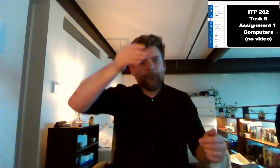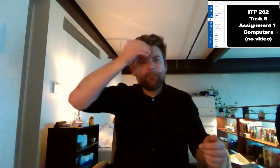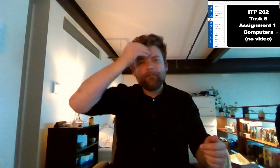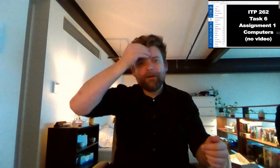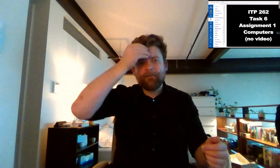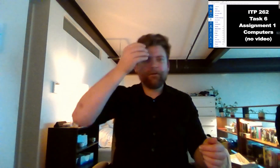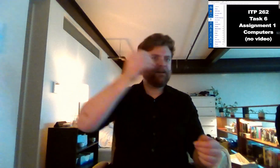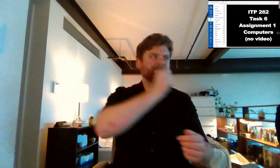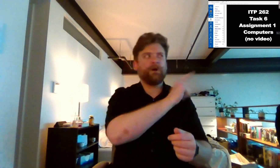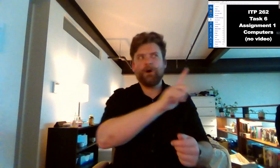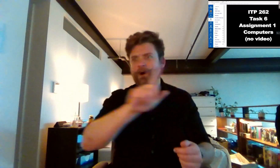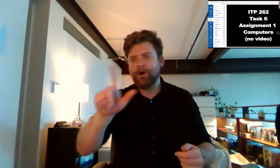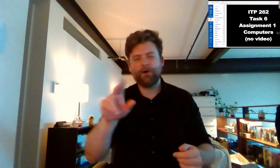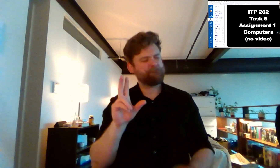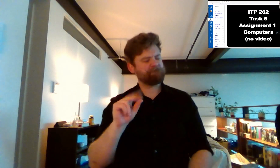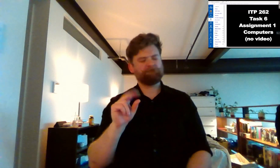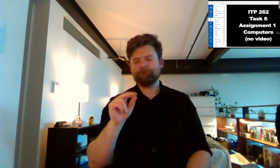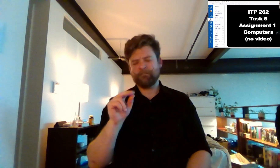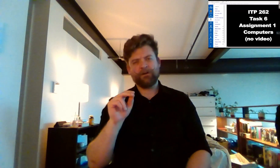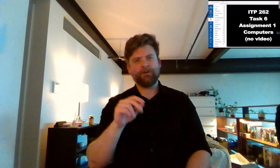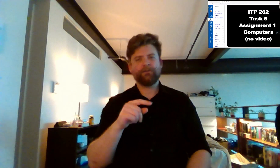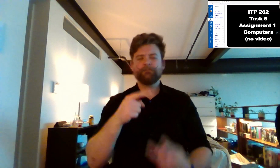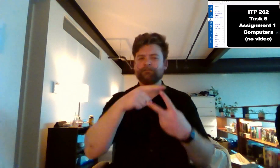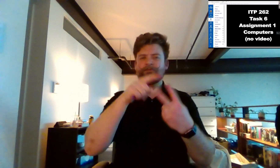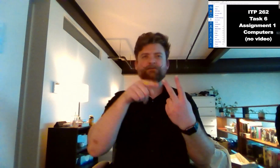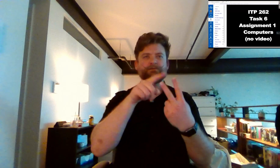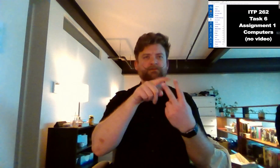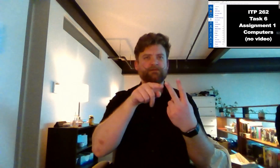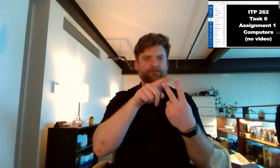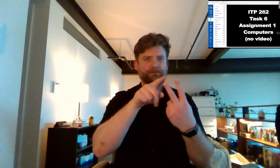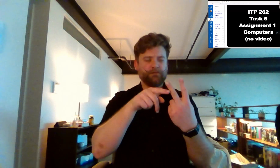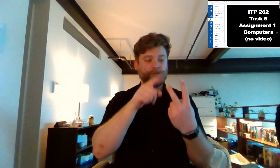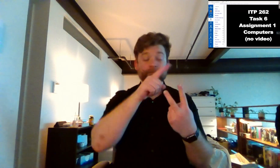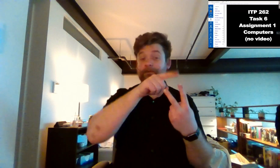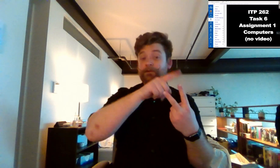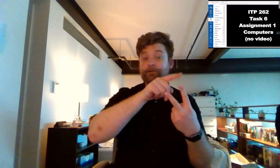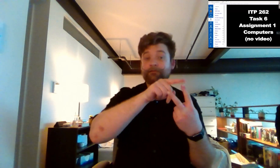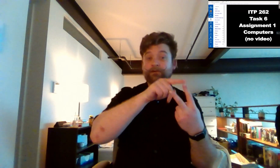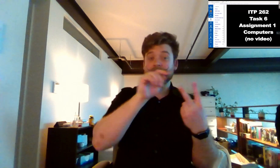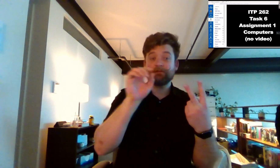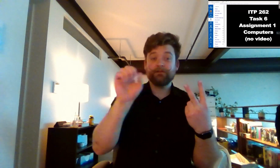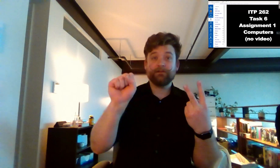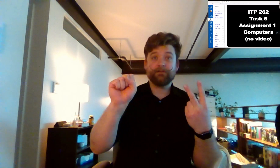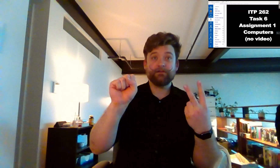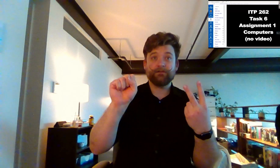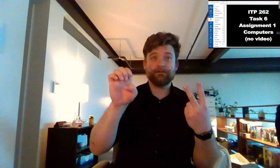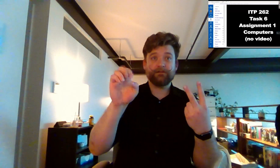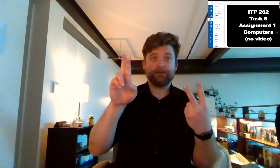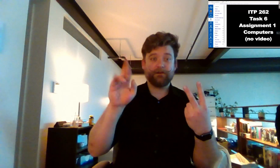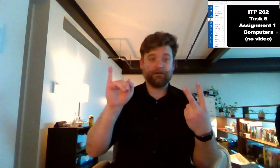2 different fonts. Remember? Which ones did we talk about? Serif and sans serif.